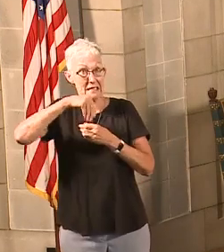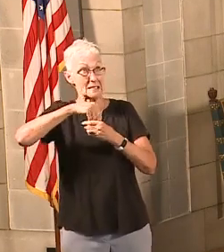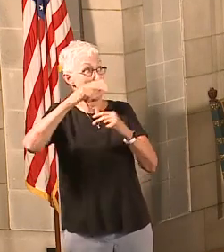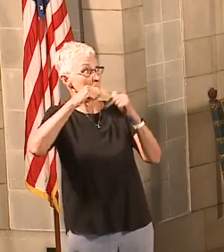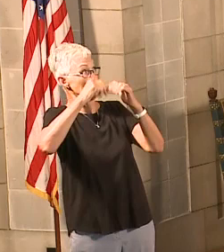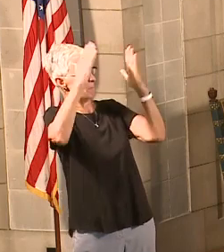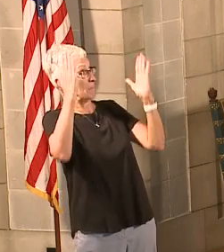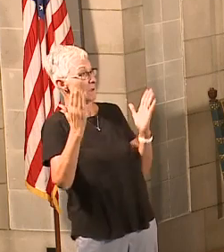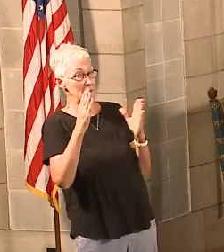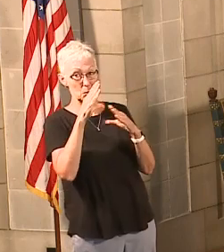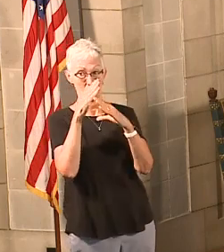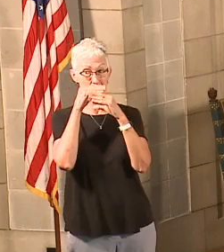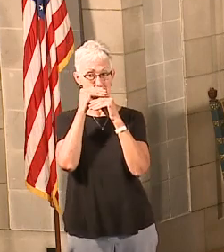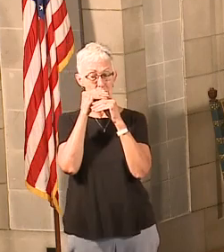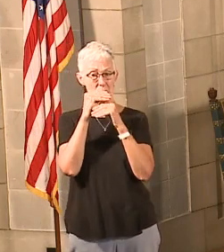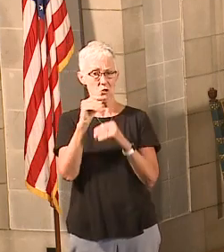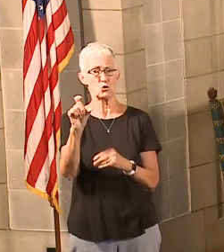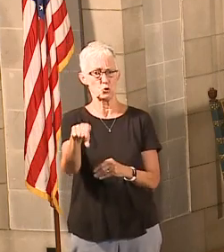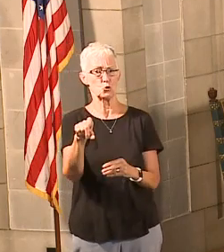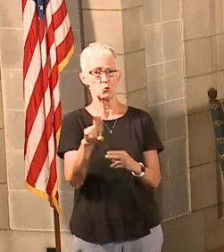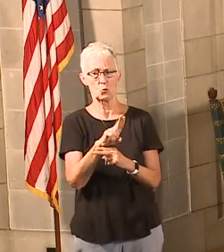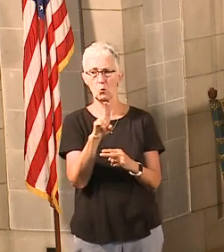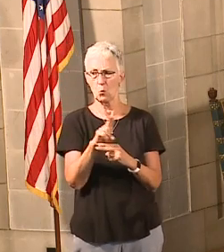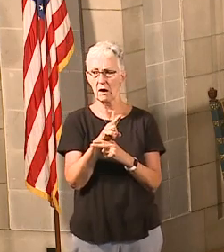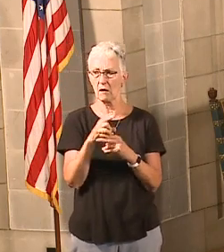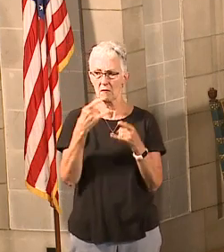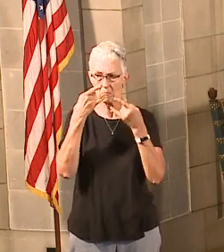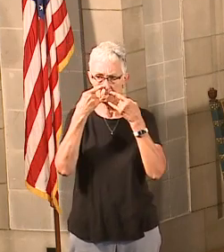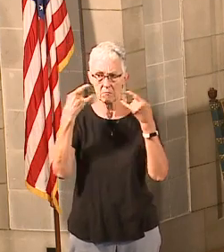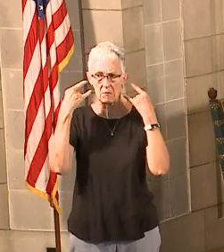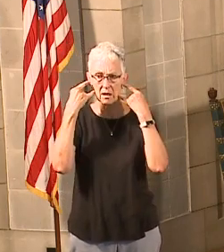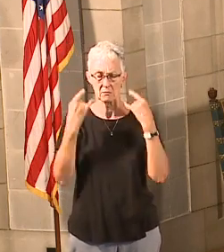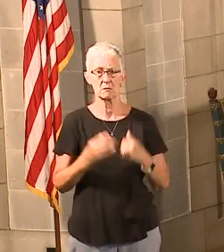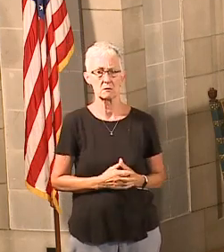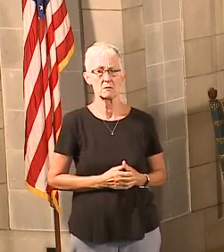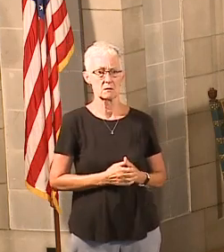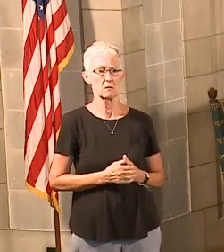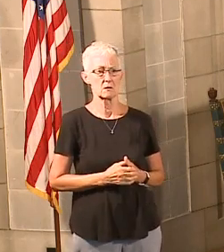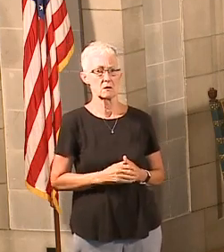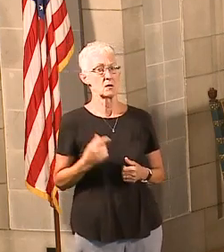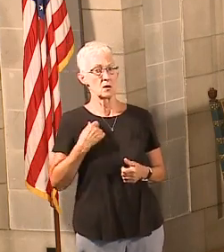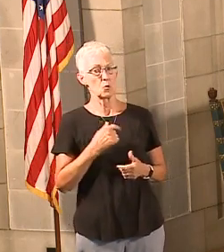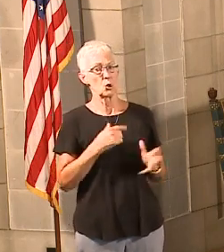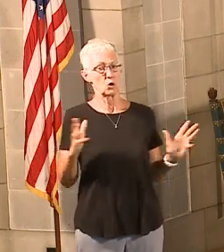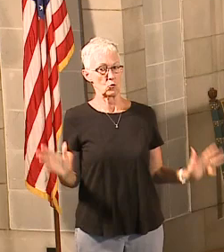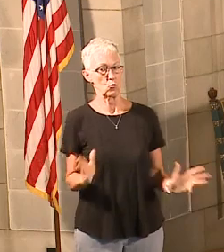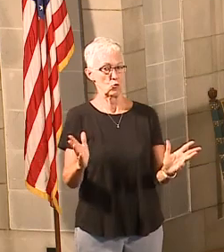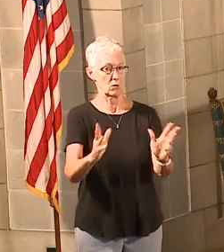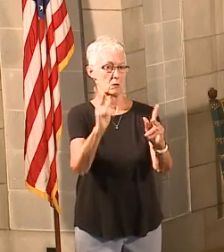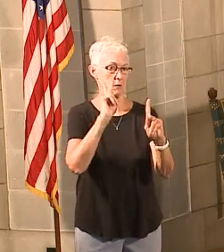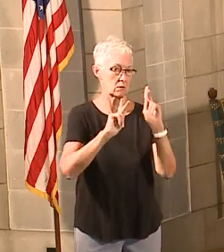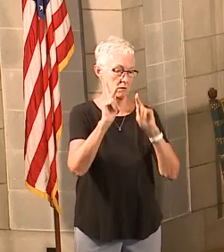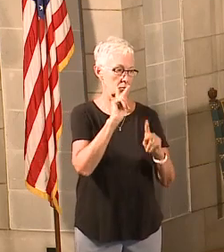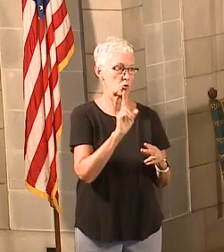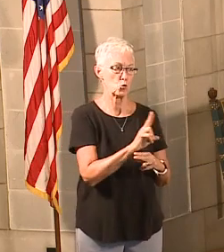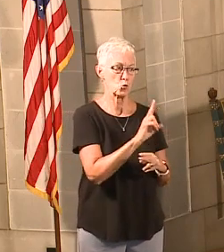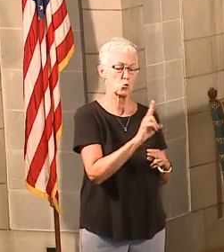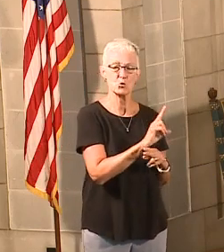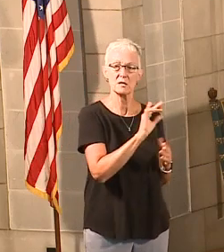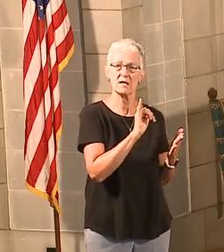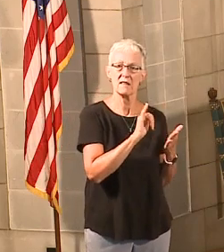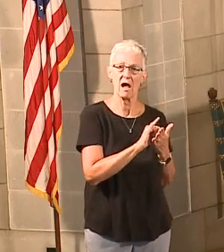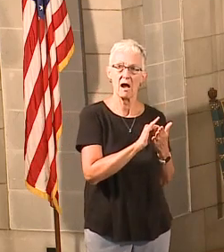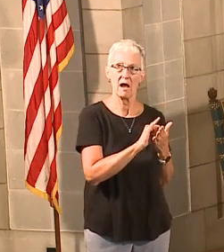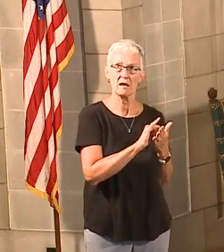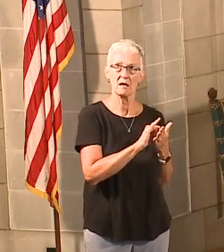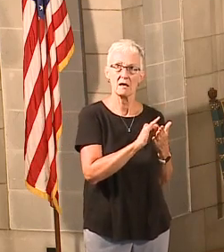on the circumstances, on when you wear a mask. What we do want people to do is really start using that as just part of what they